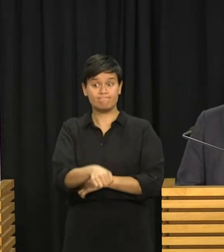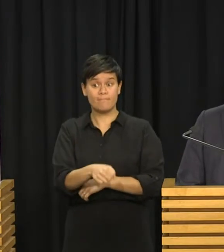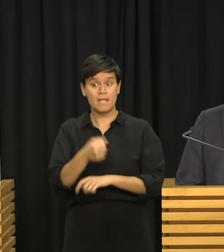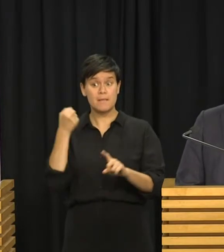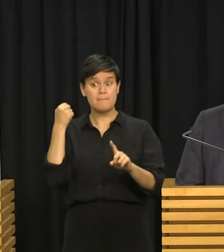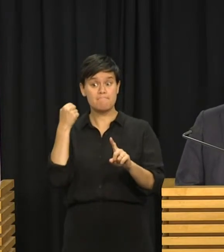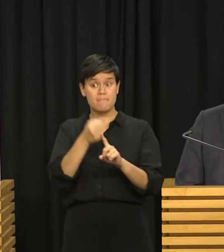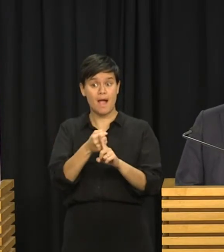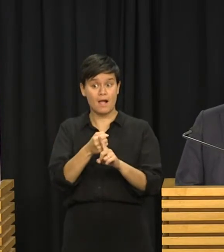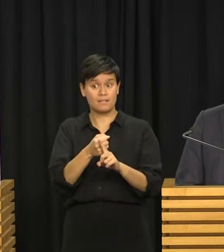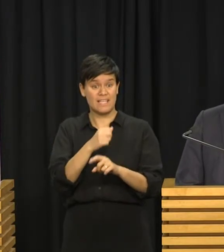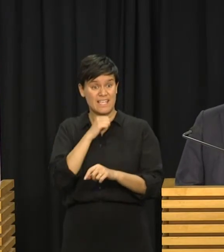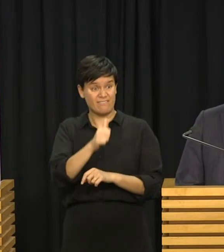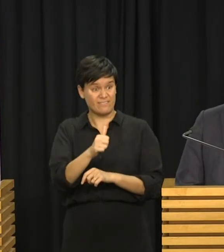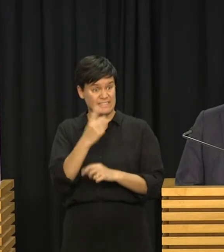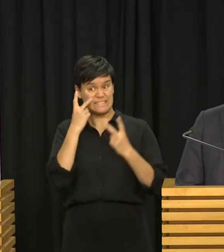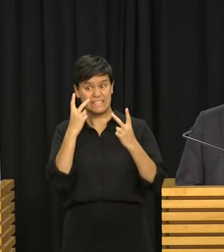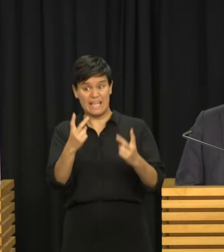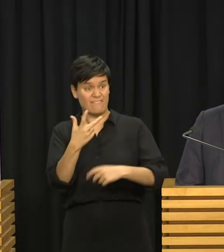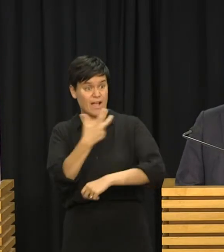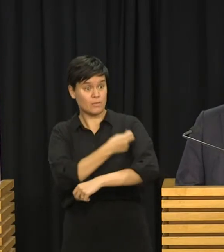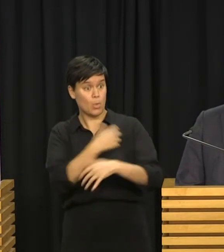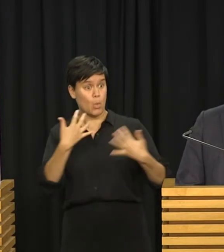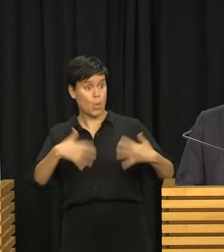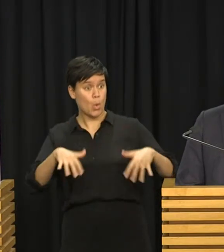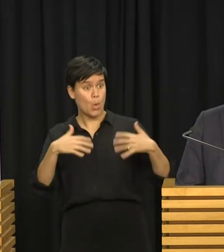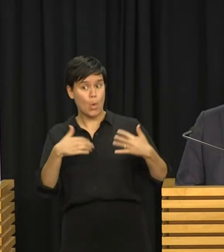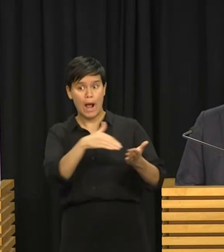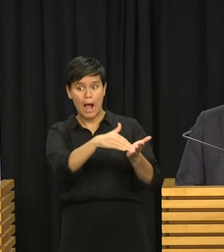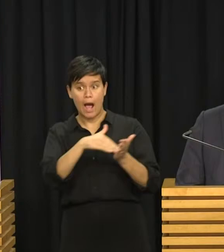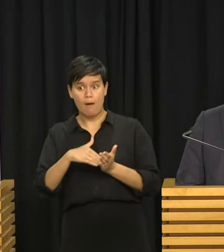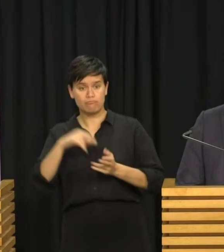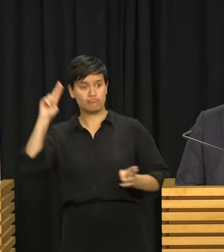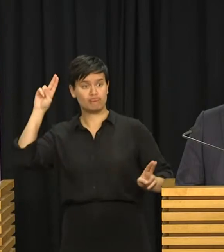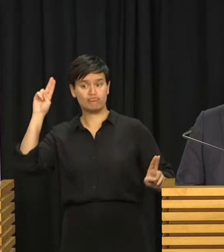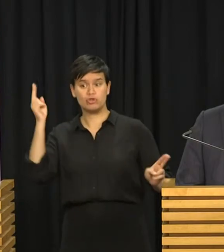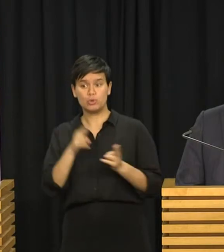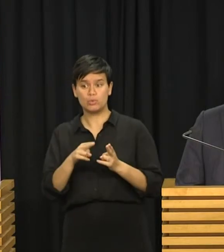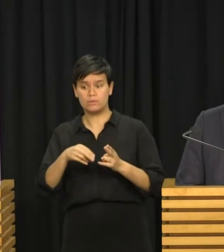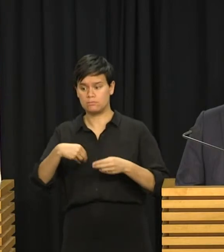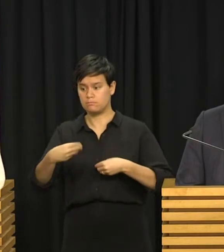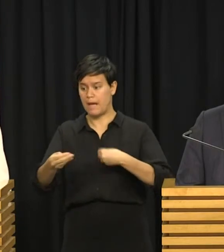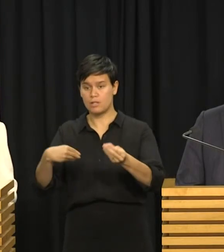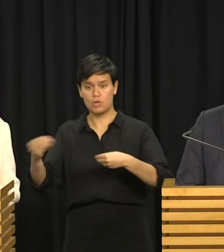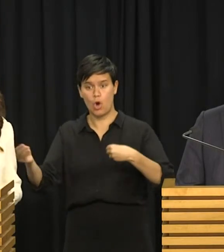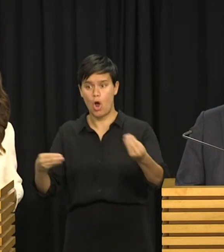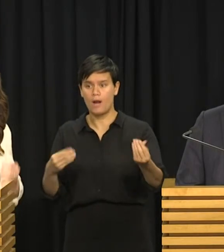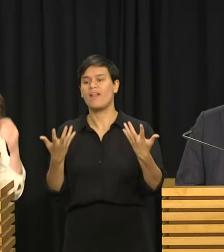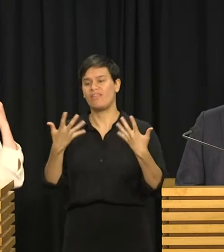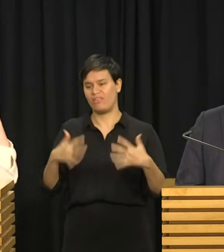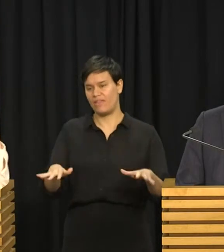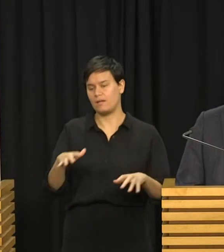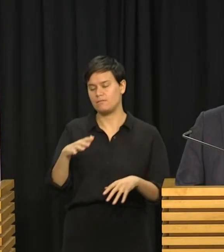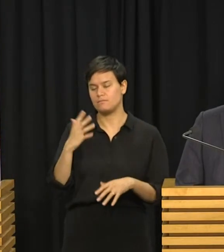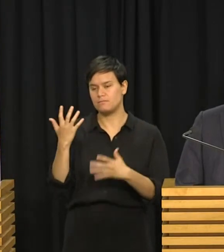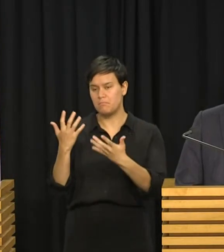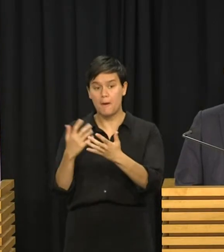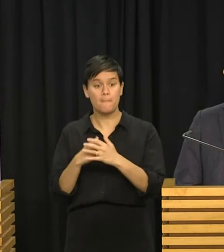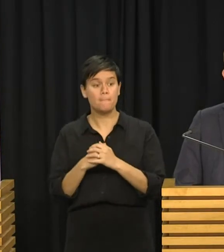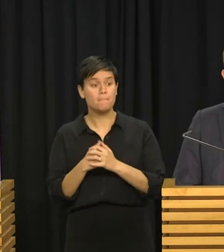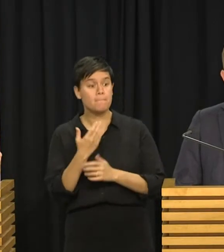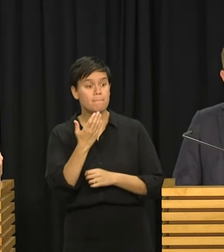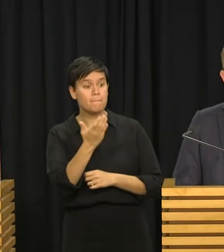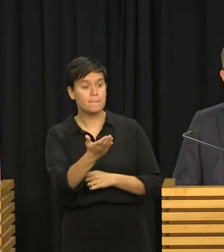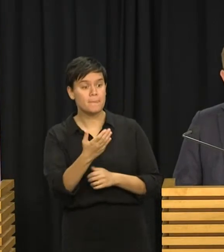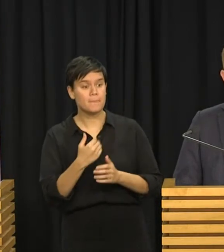may change up the way that we deal with people coming in at the border. But a couple of weeks' time, I look to speak to that. Come to you, Bernard,